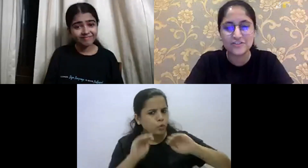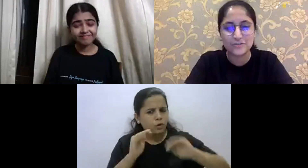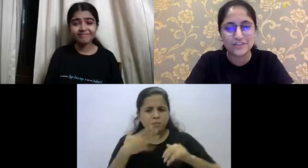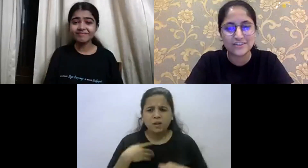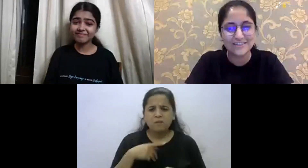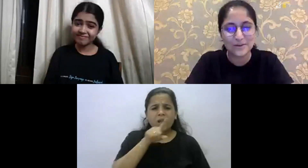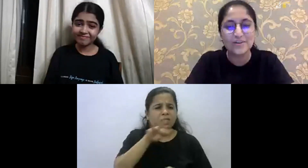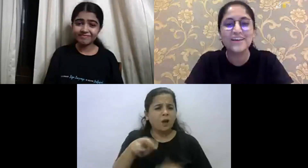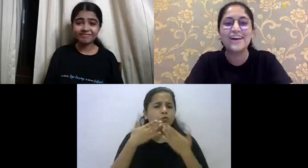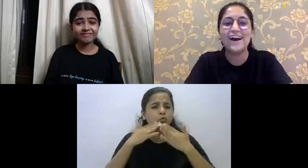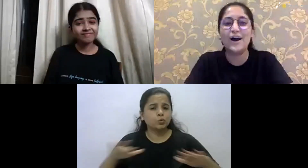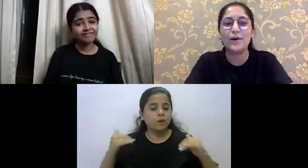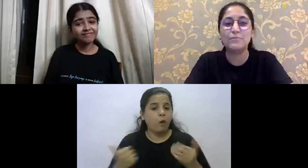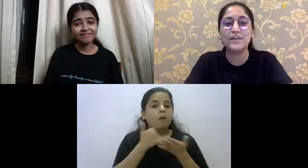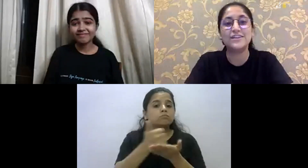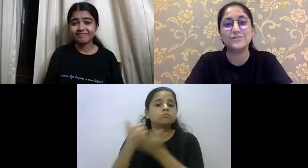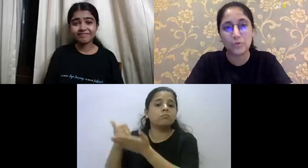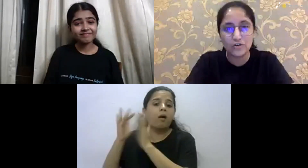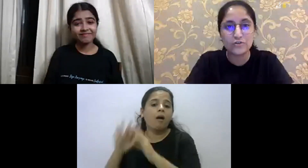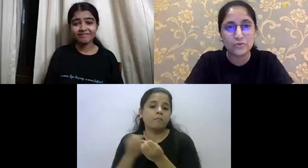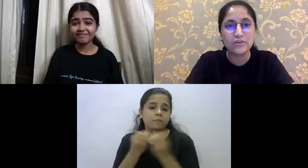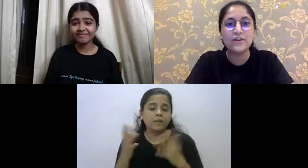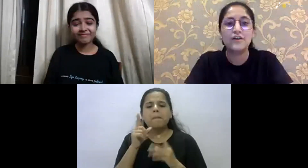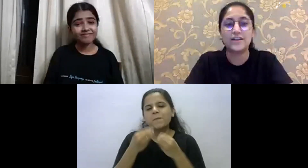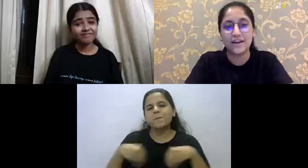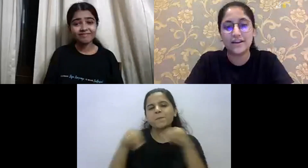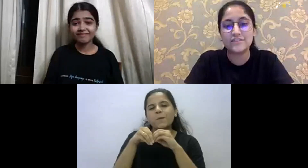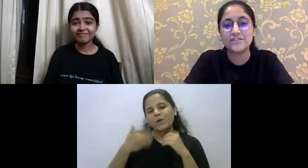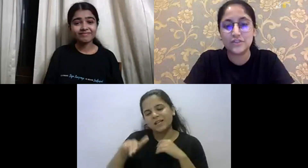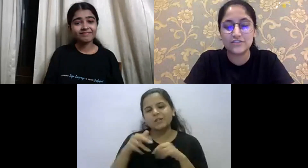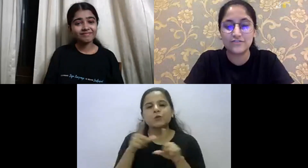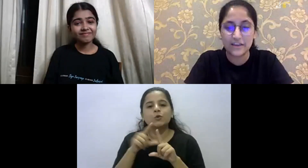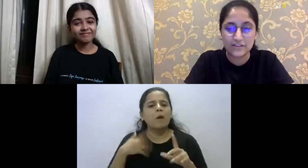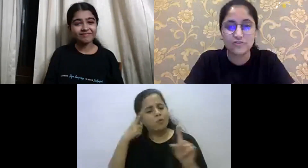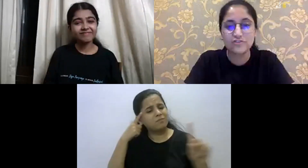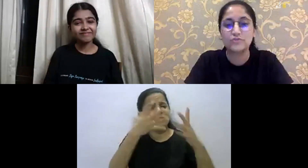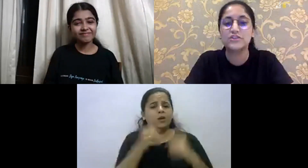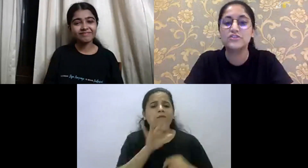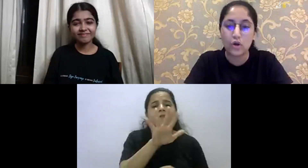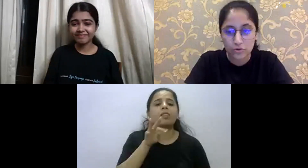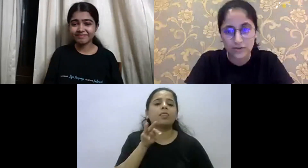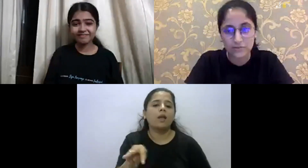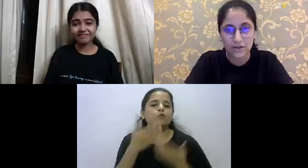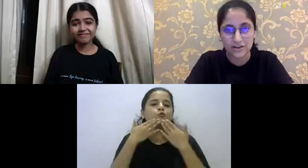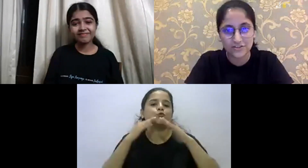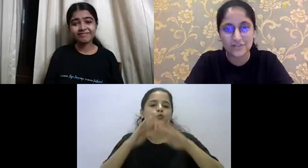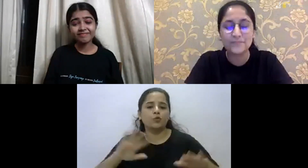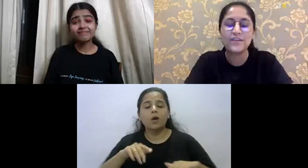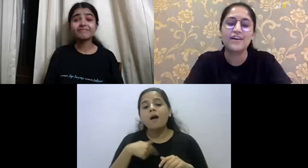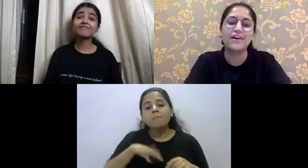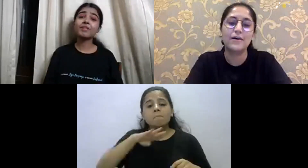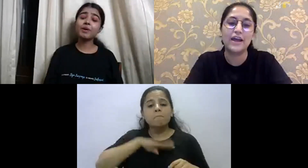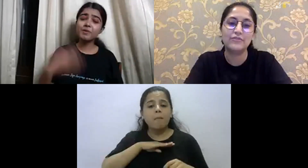1,000 students now, but there is more to do. Our target is to reach 5,000 students all over